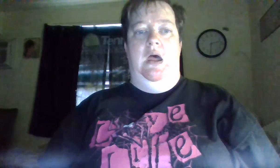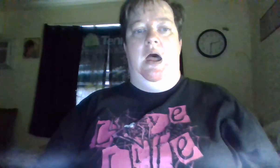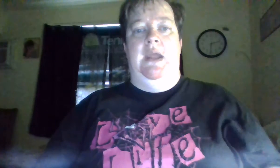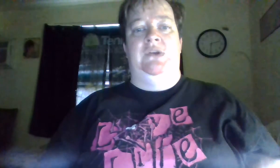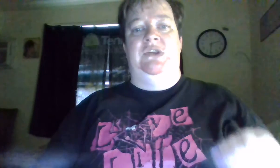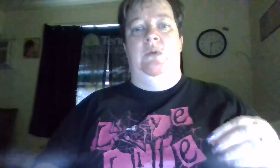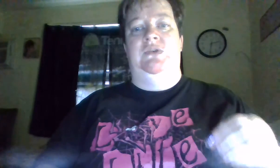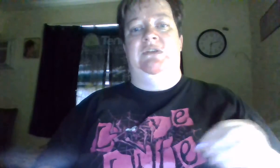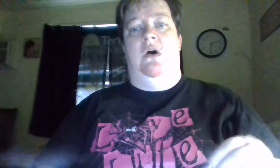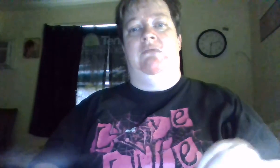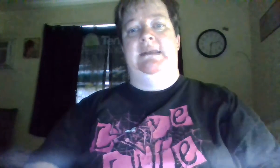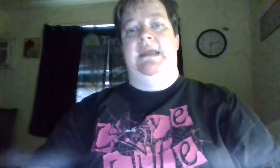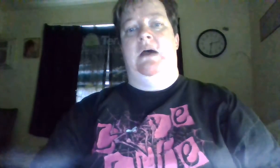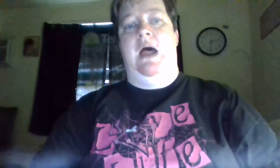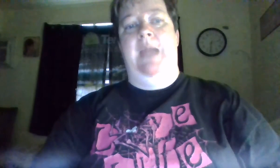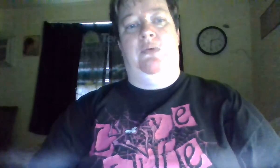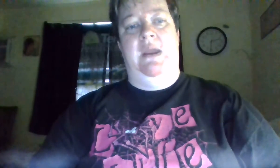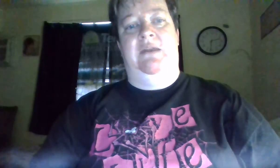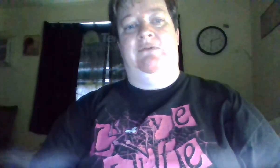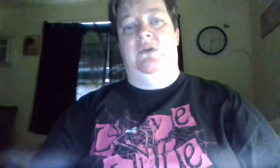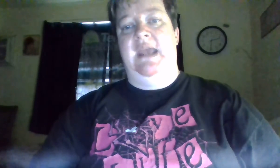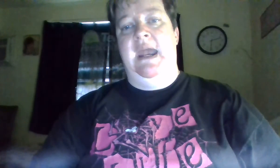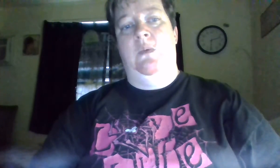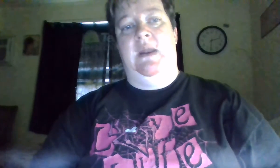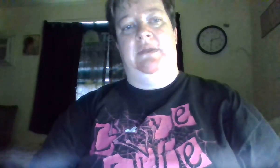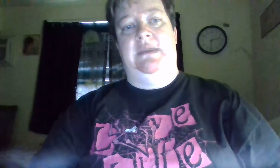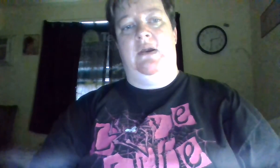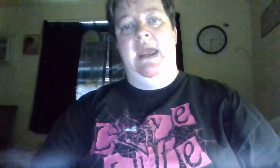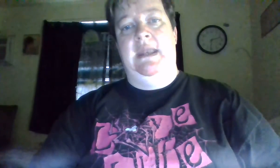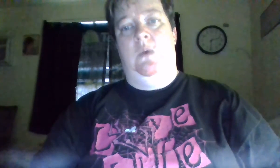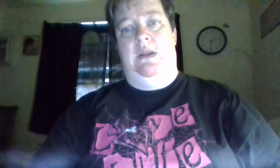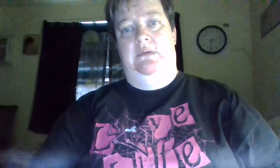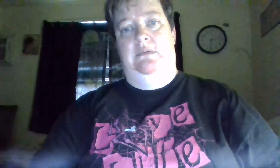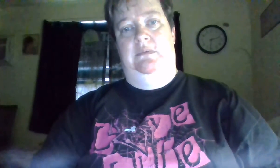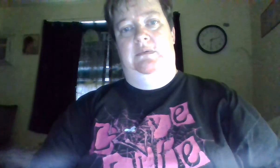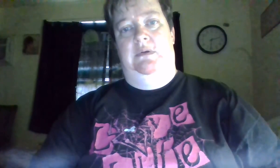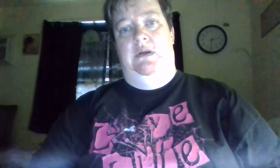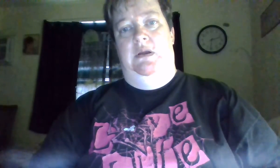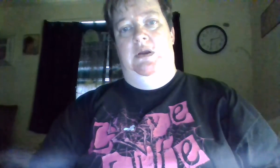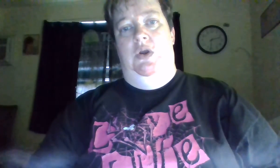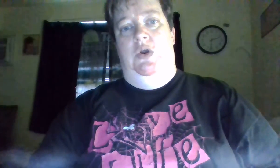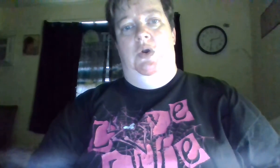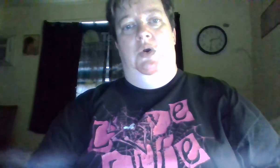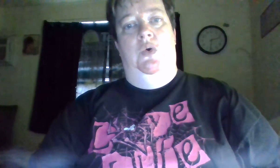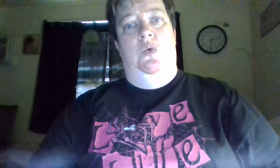I also, most of all right now, I pray that if there's anyone out there, anyone who